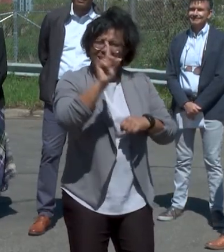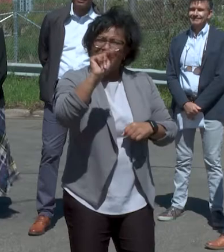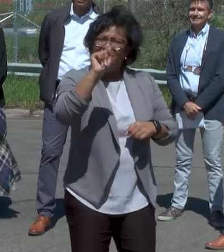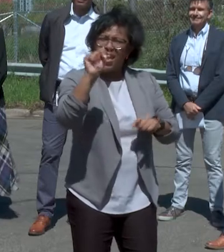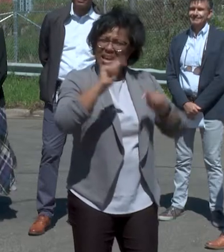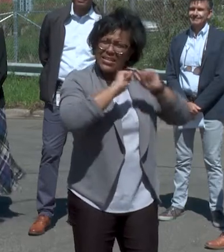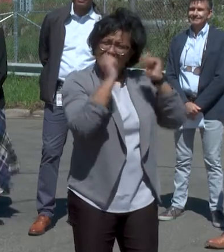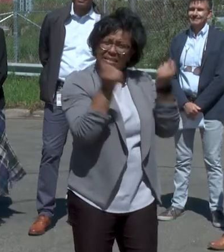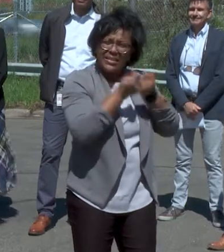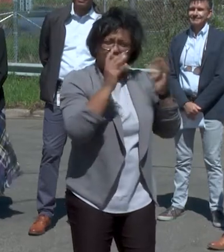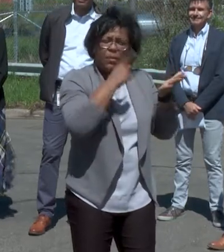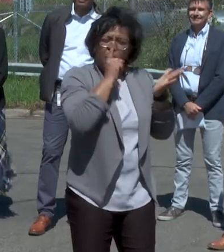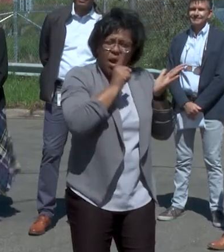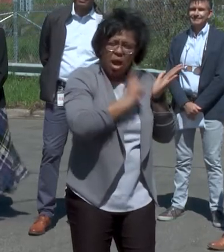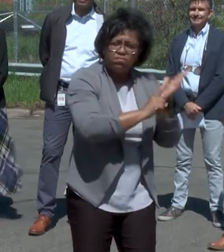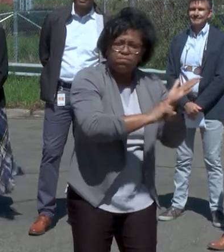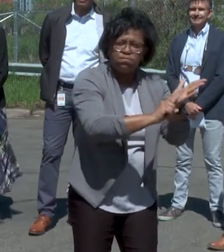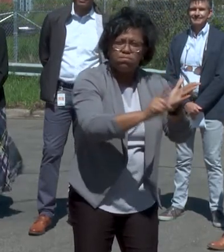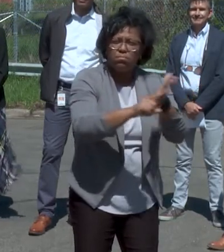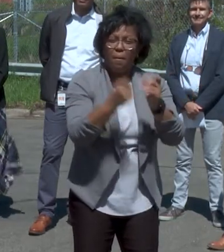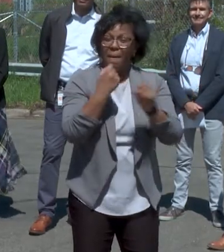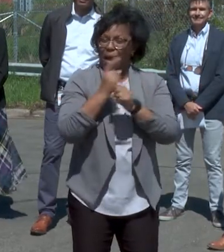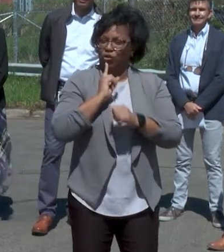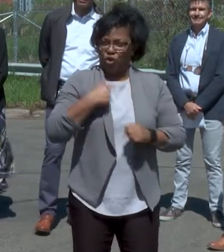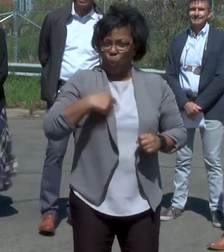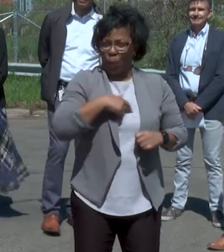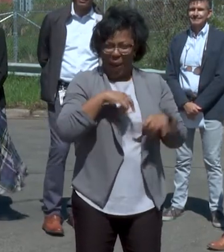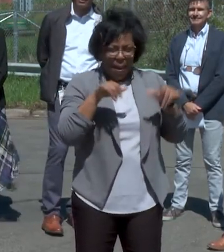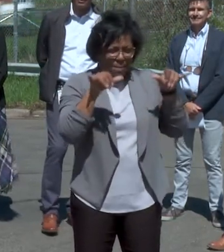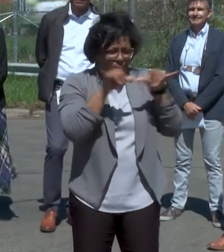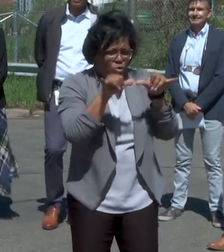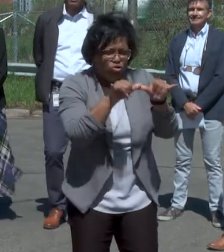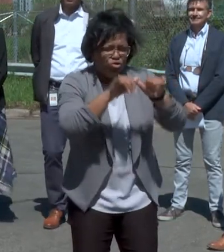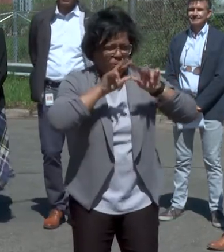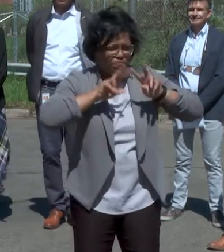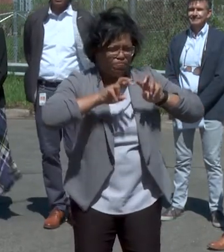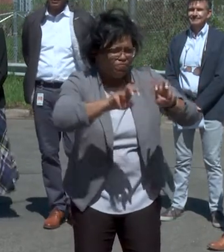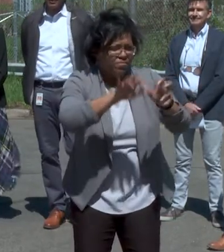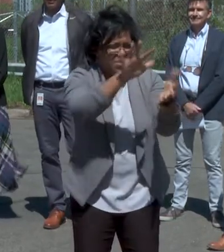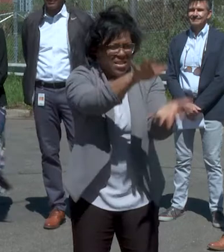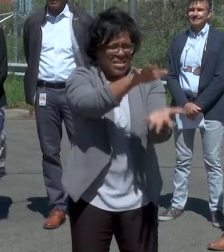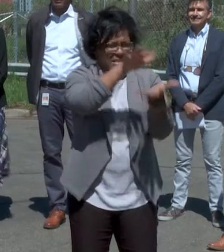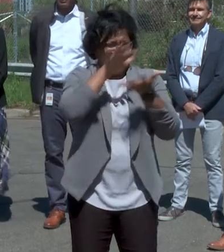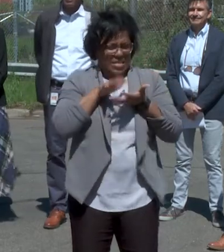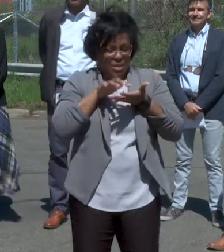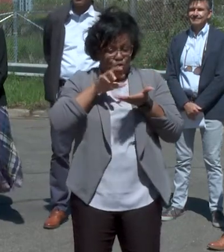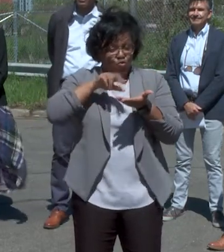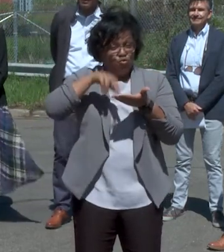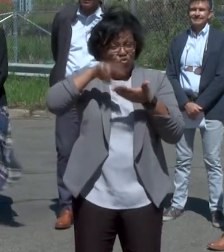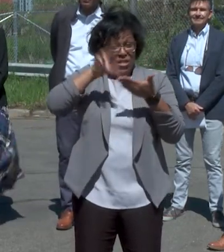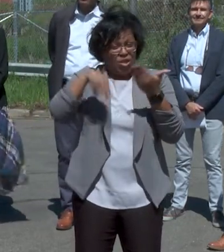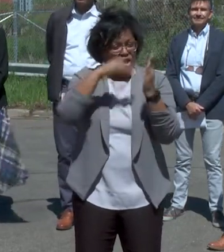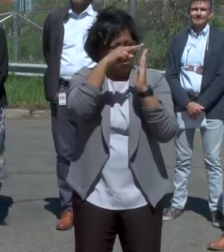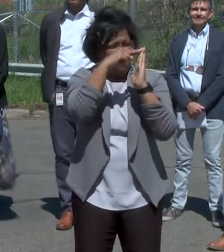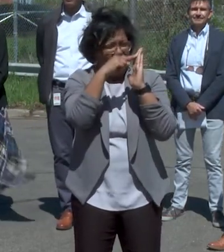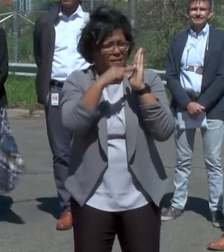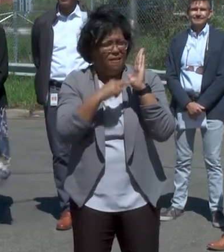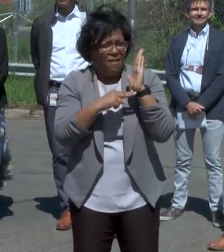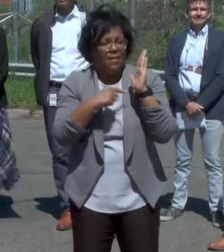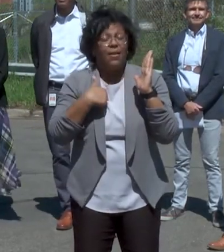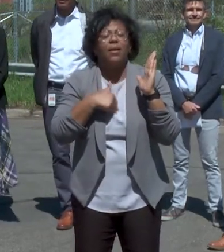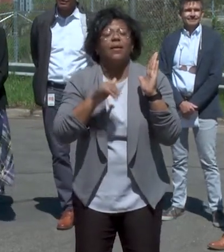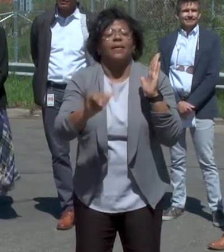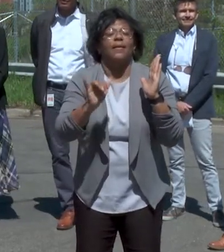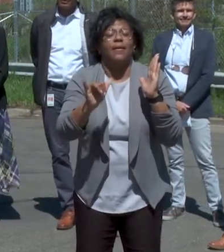sustainability work can be measured and amplified across the organization. We've installed 6 fleet